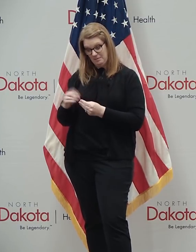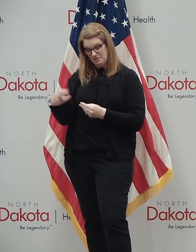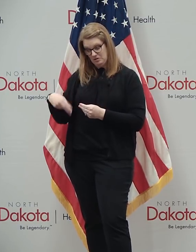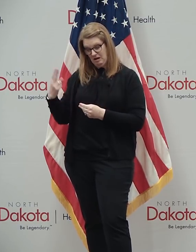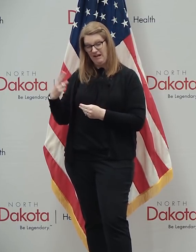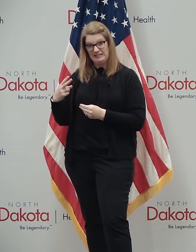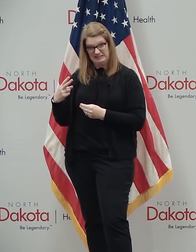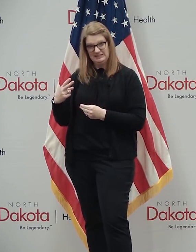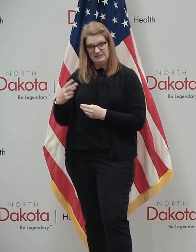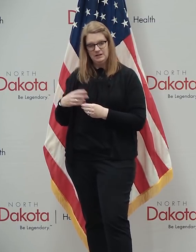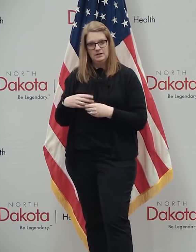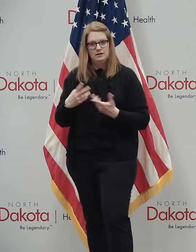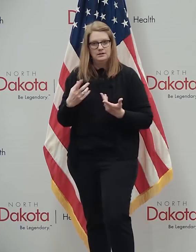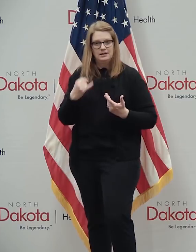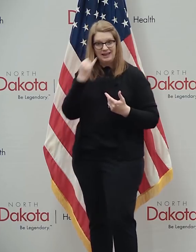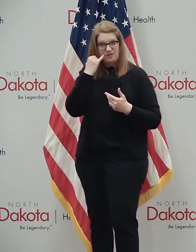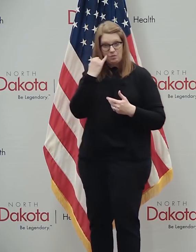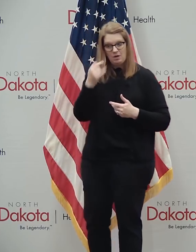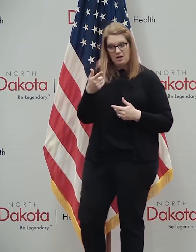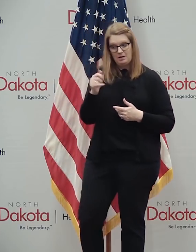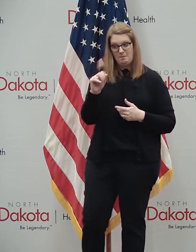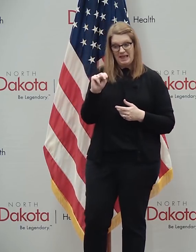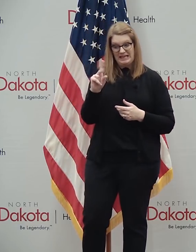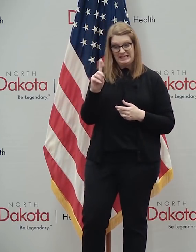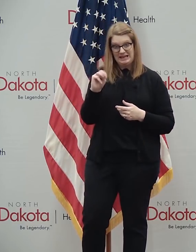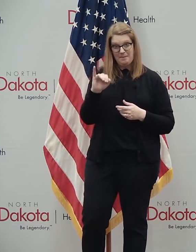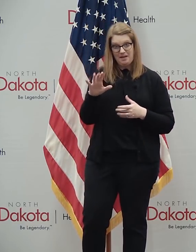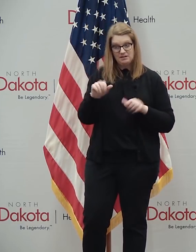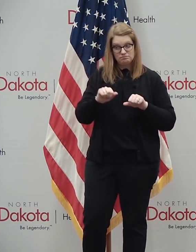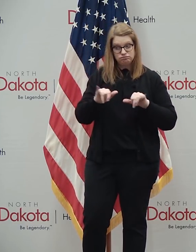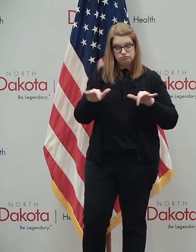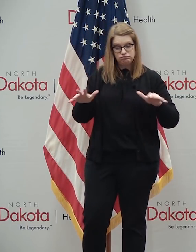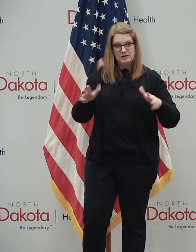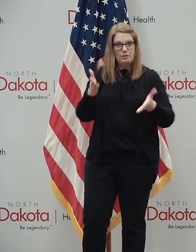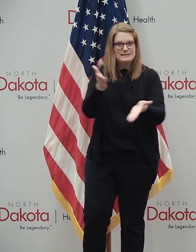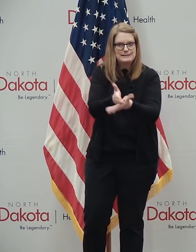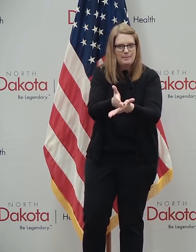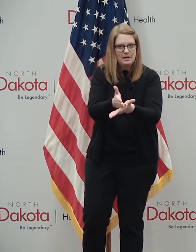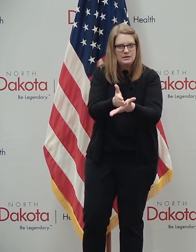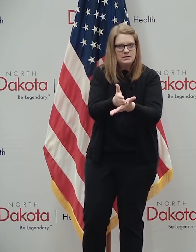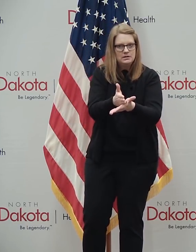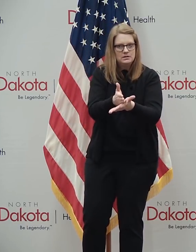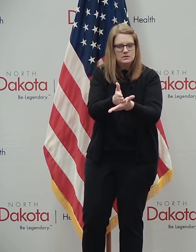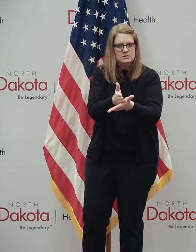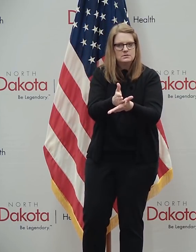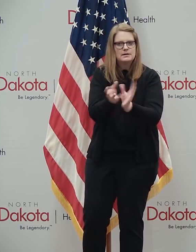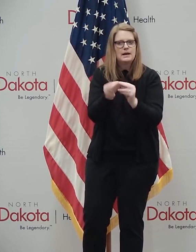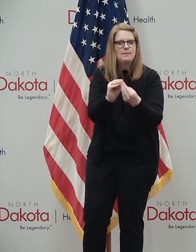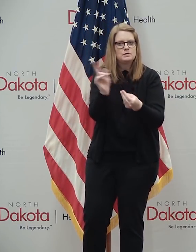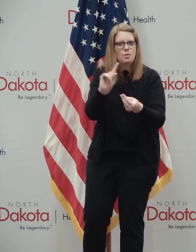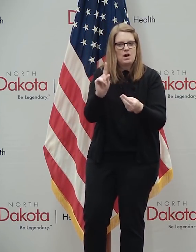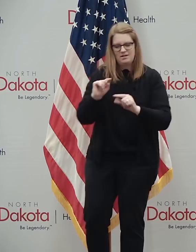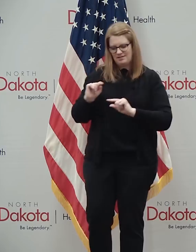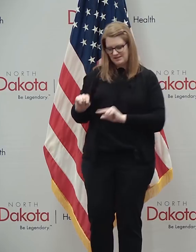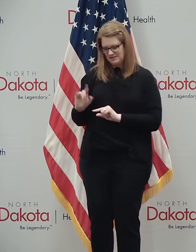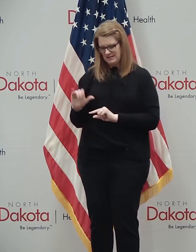want to beat a pandemic, you've got to put resources where the spread is happening the most, and right now that's Cass County.